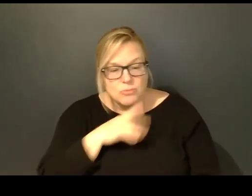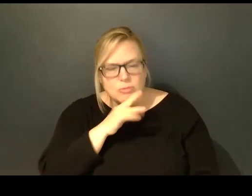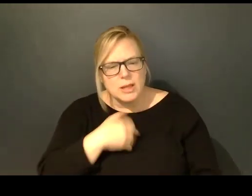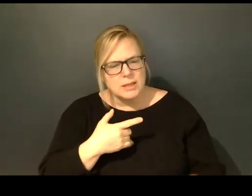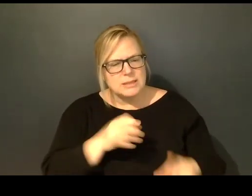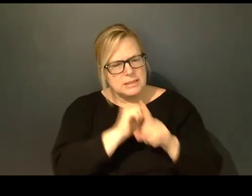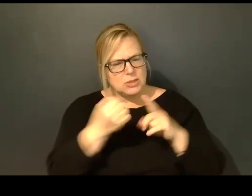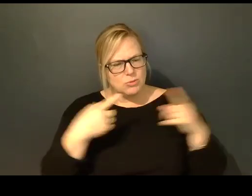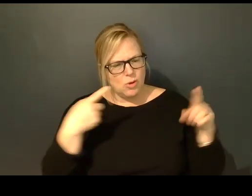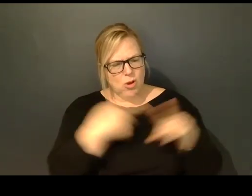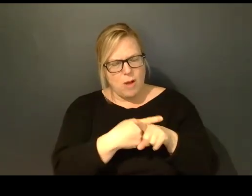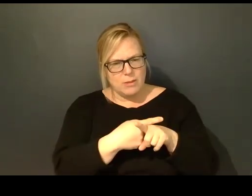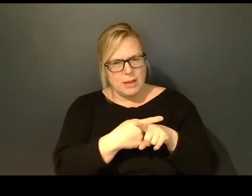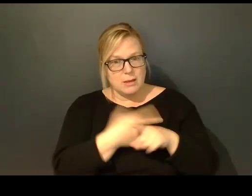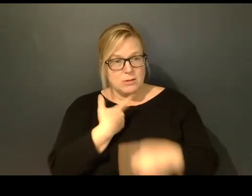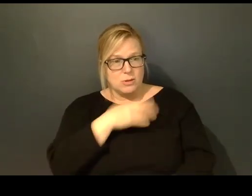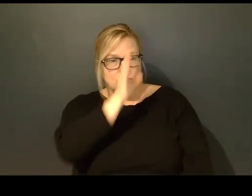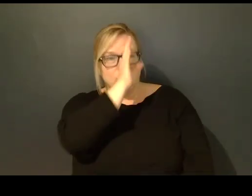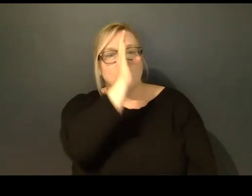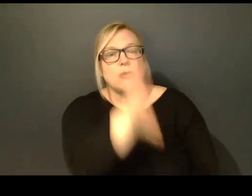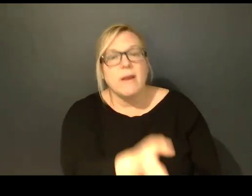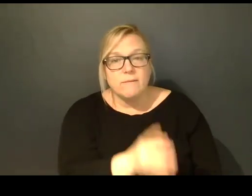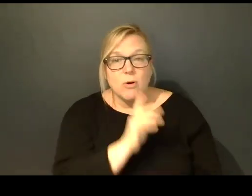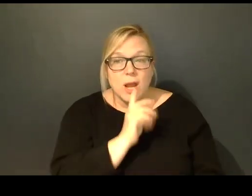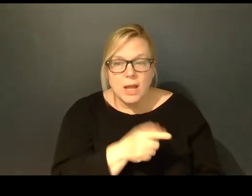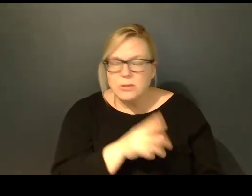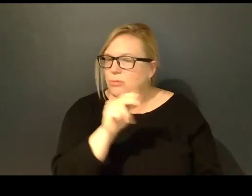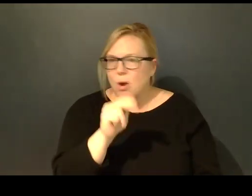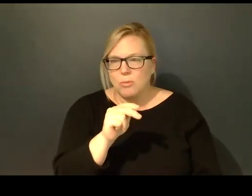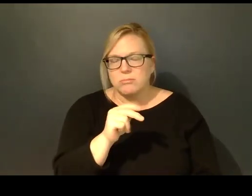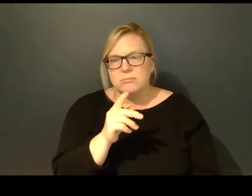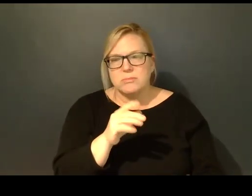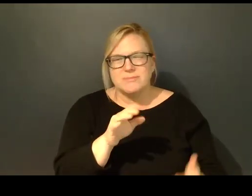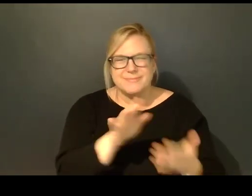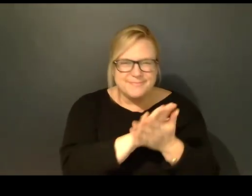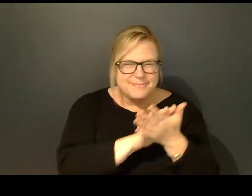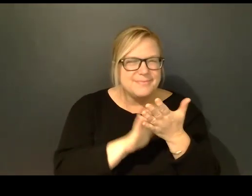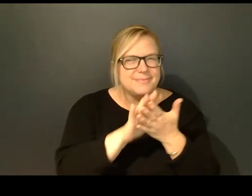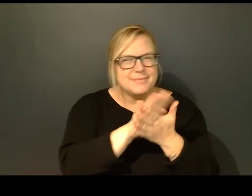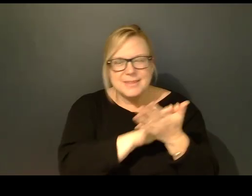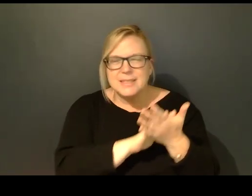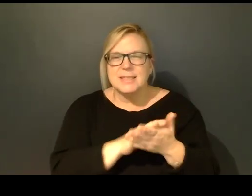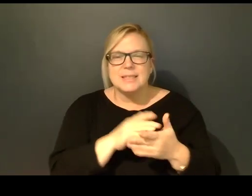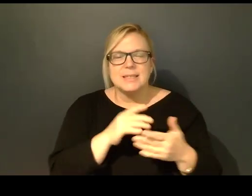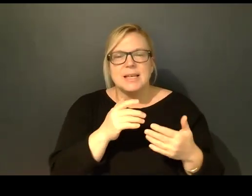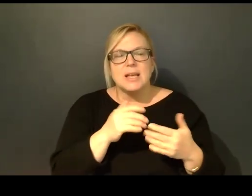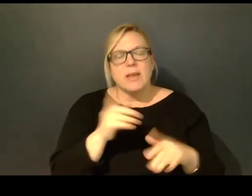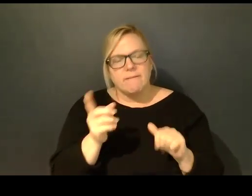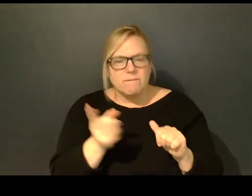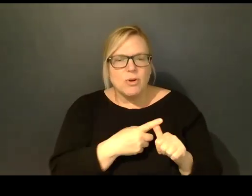situation. It's not just a straightforward answer. And that applies to the folks we've been working with. First of